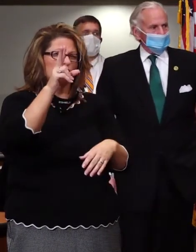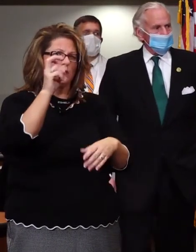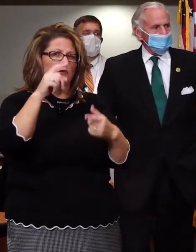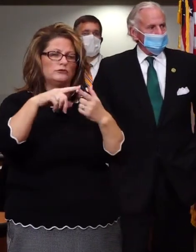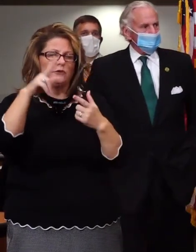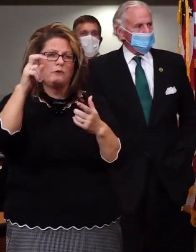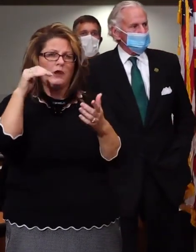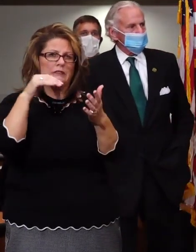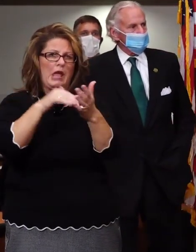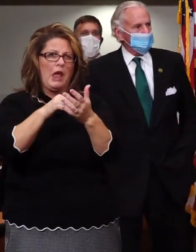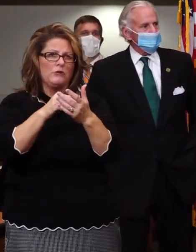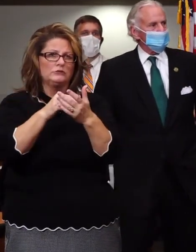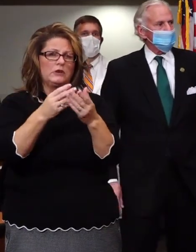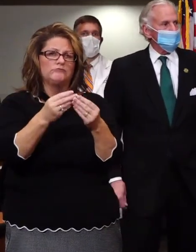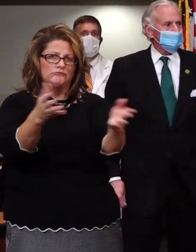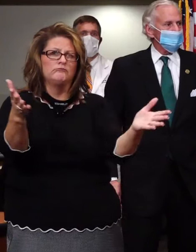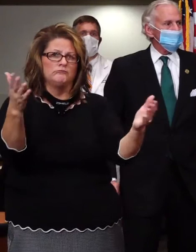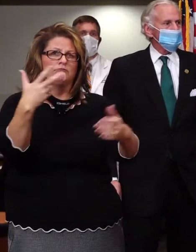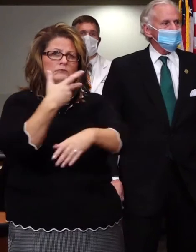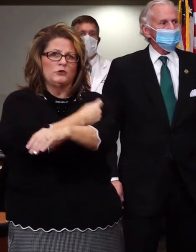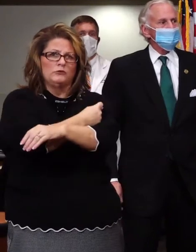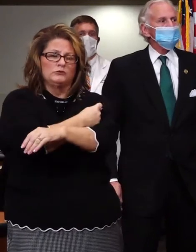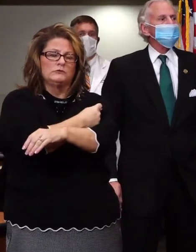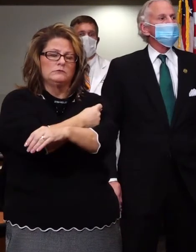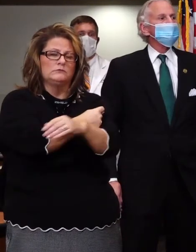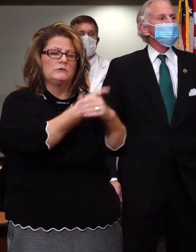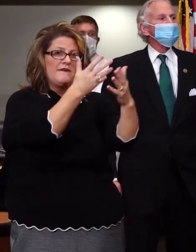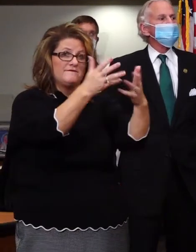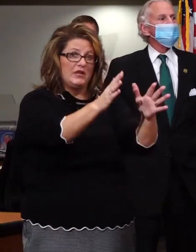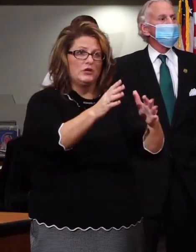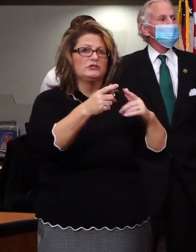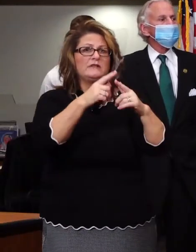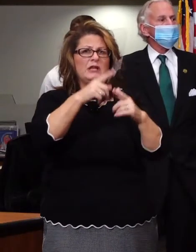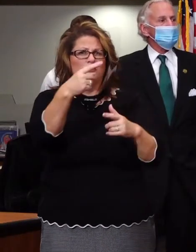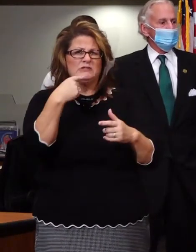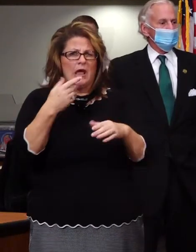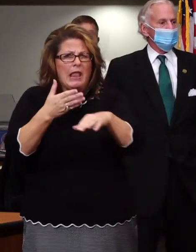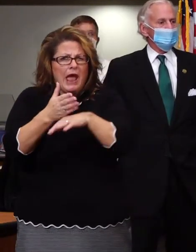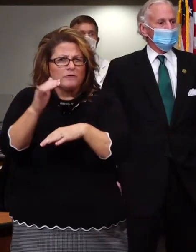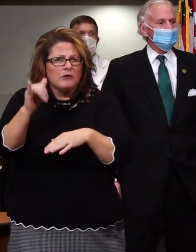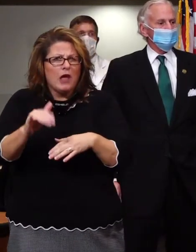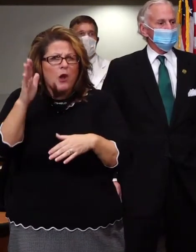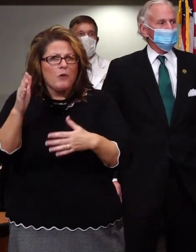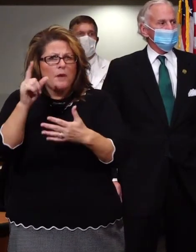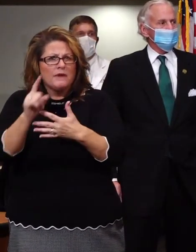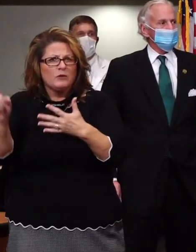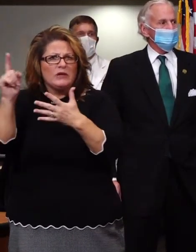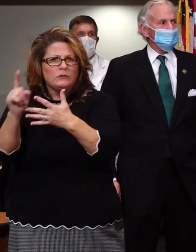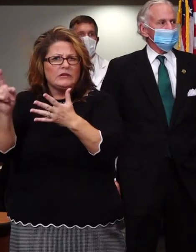300,000 doses that the state will receive, we should be receiving additional doses every other week after that, or? No,